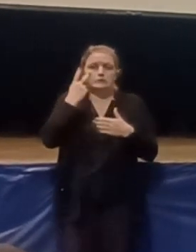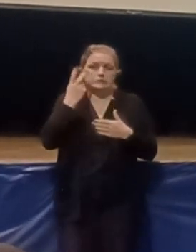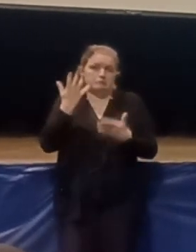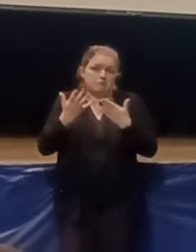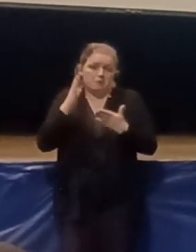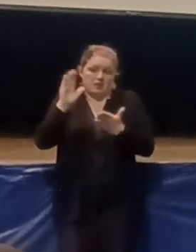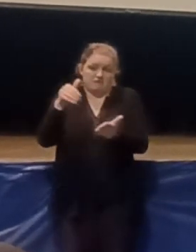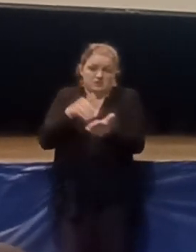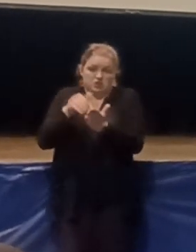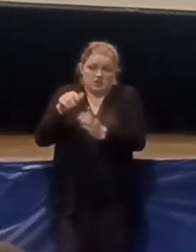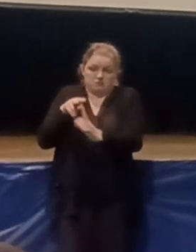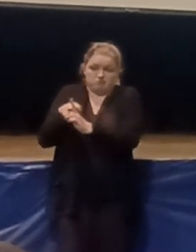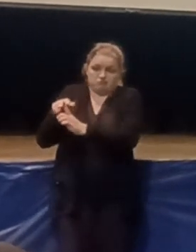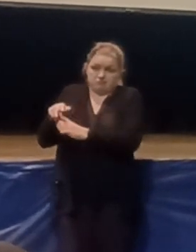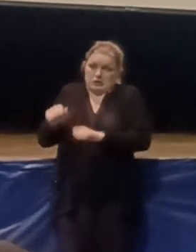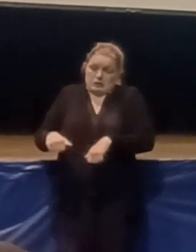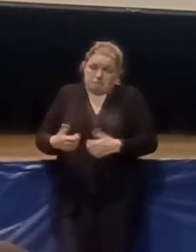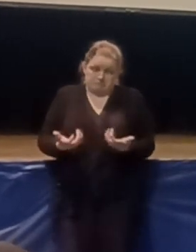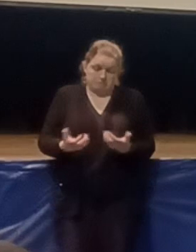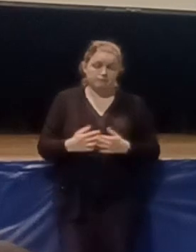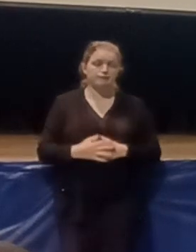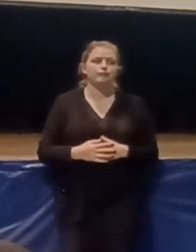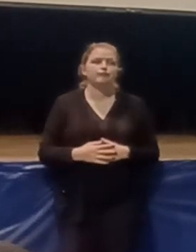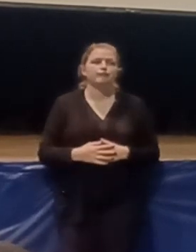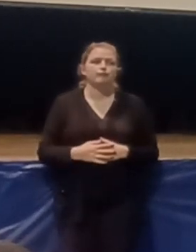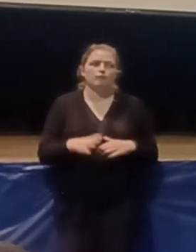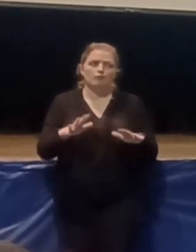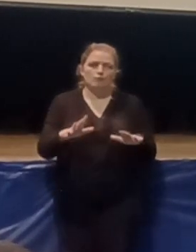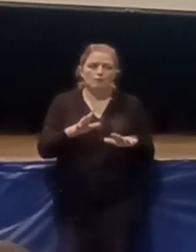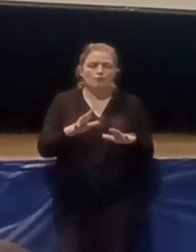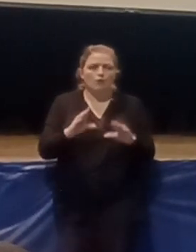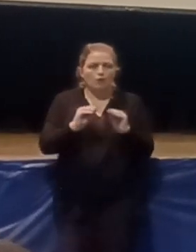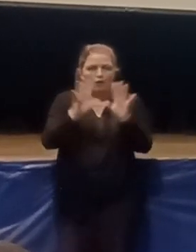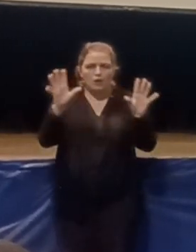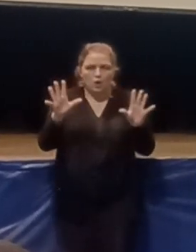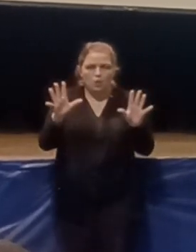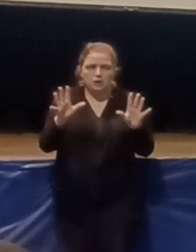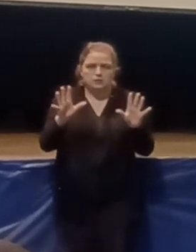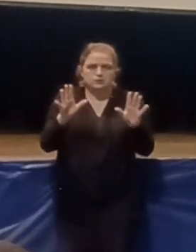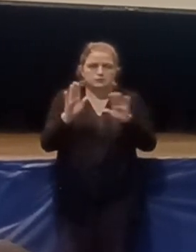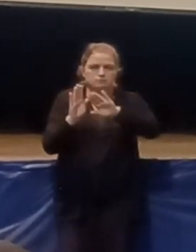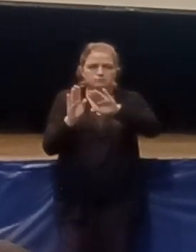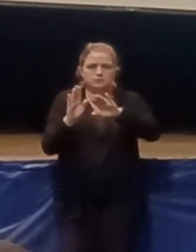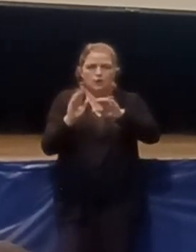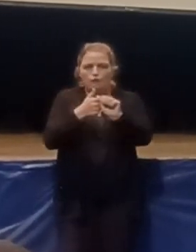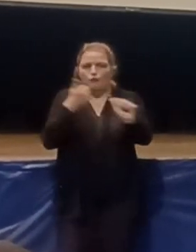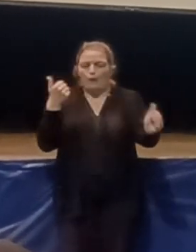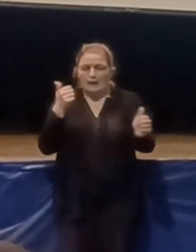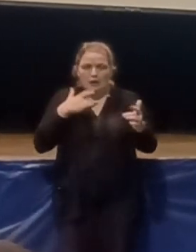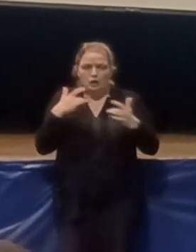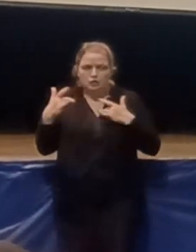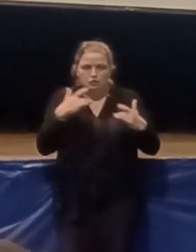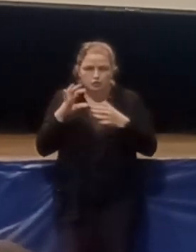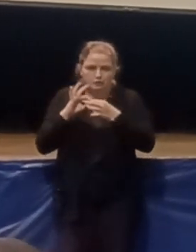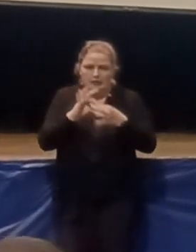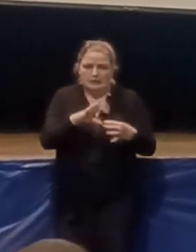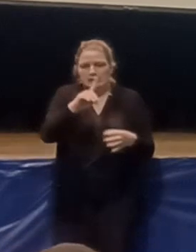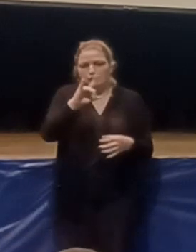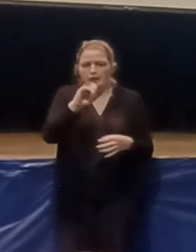transit facility. And so I definitely want to head off any concerns that we're going to be having this